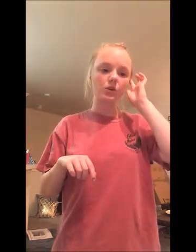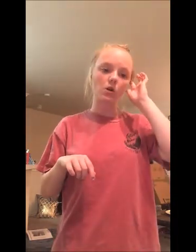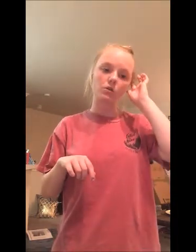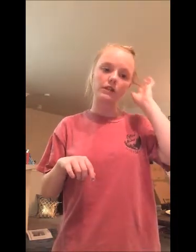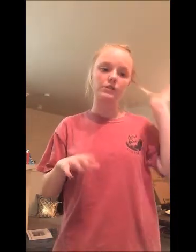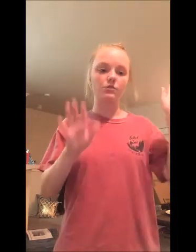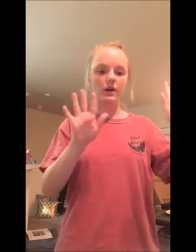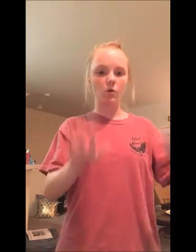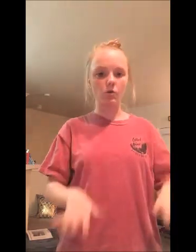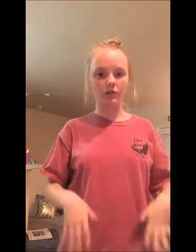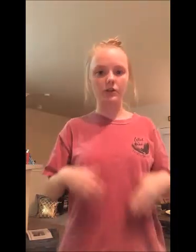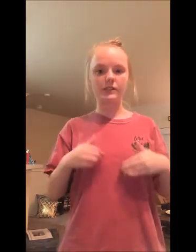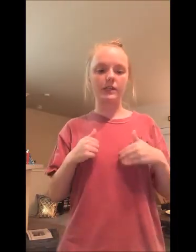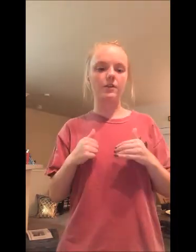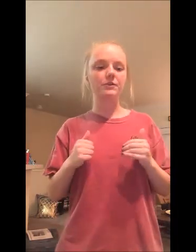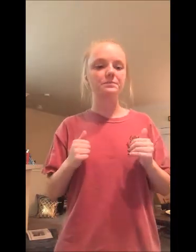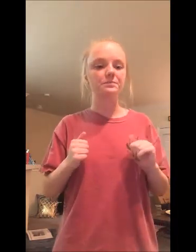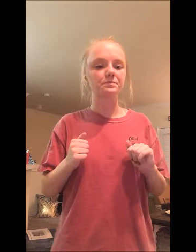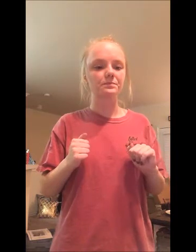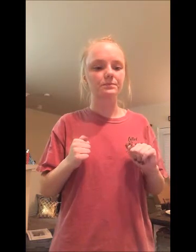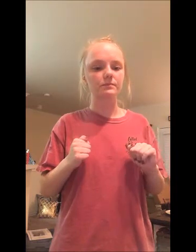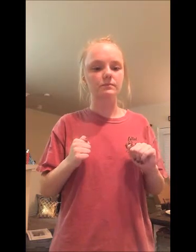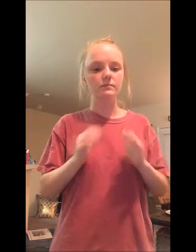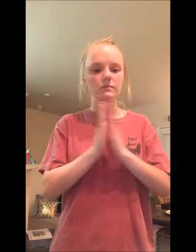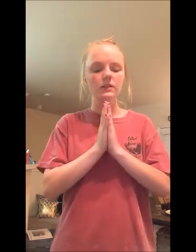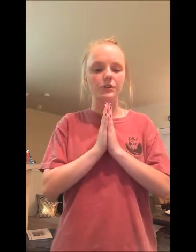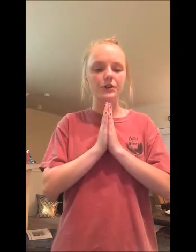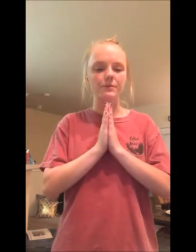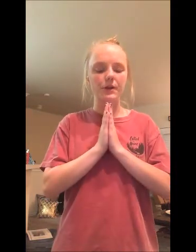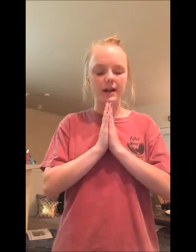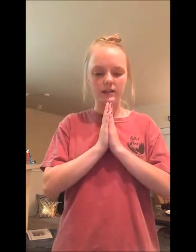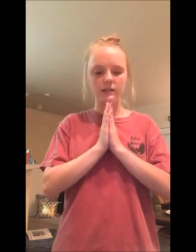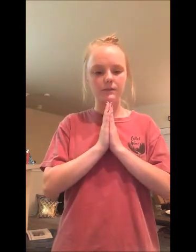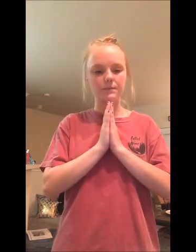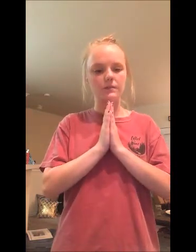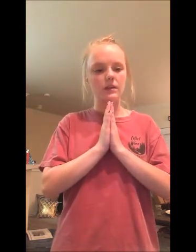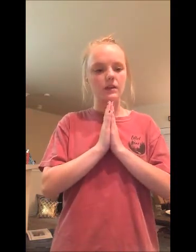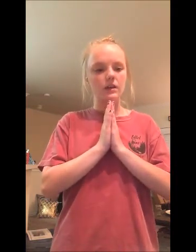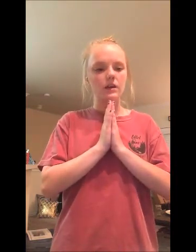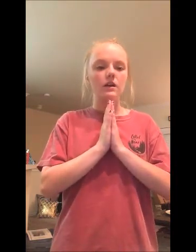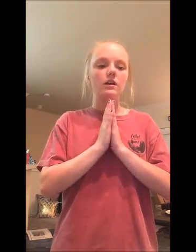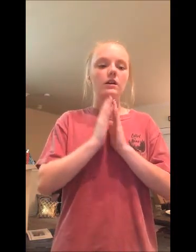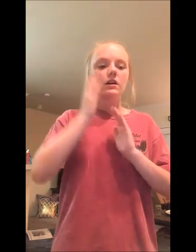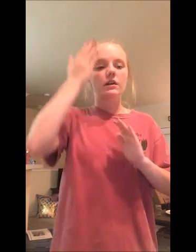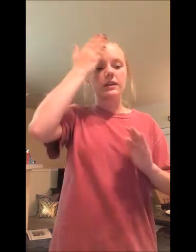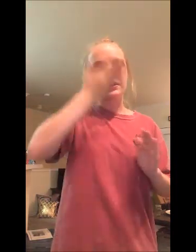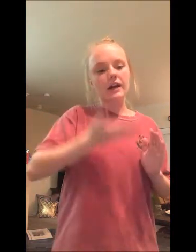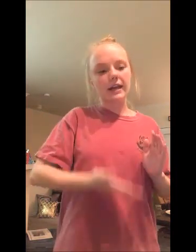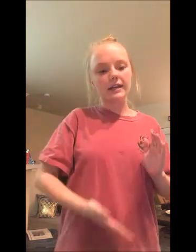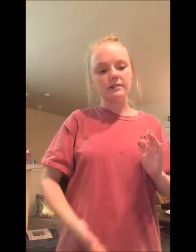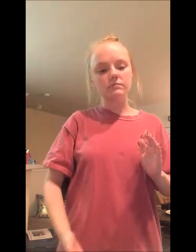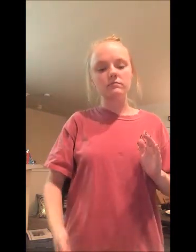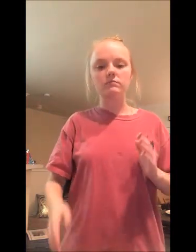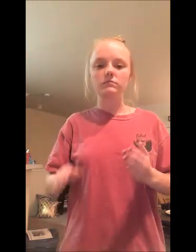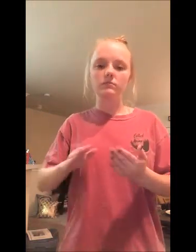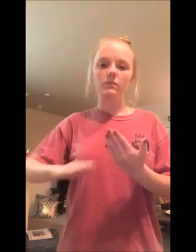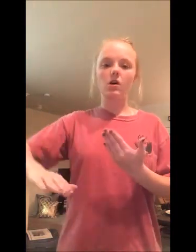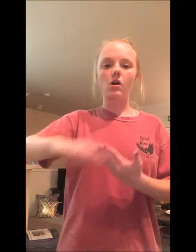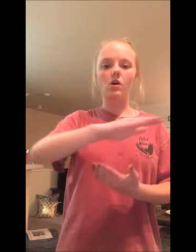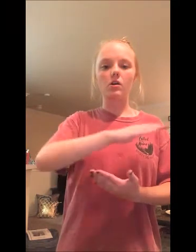So let's do that whole verse together. So you're in prayer hands. Here I am,